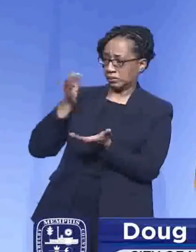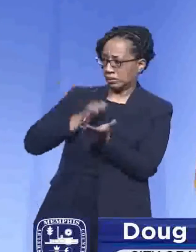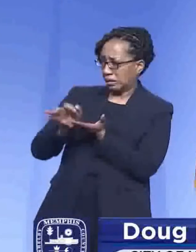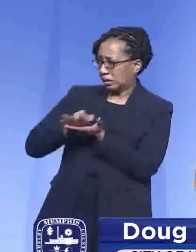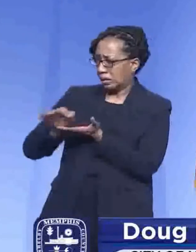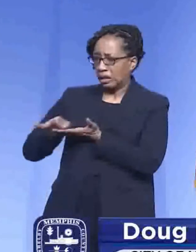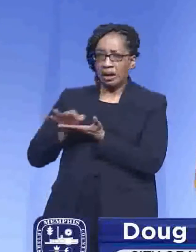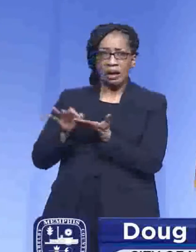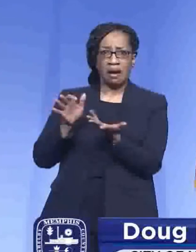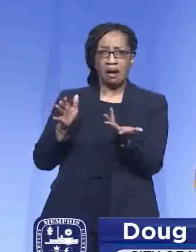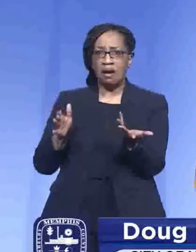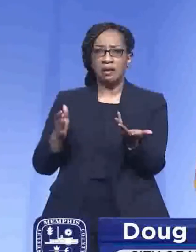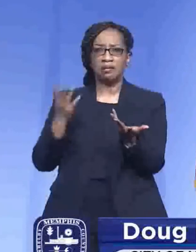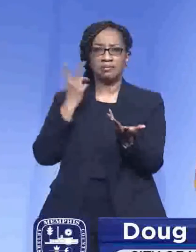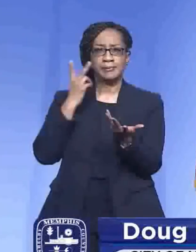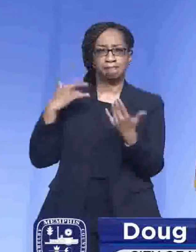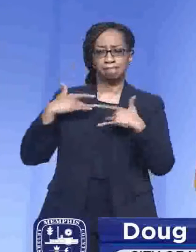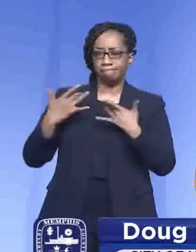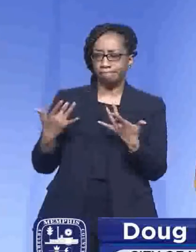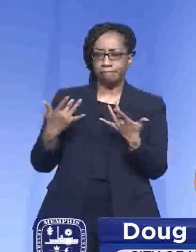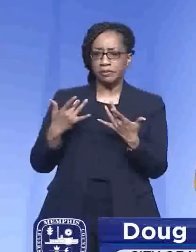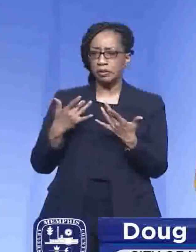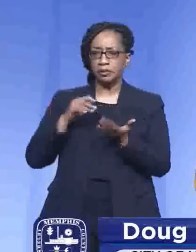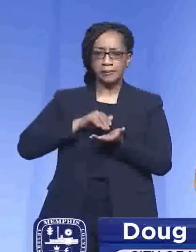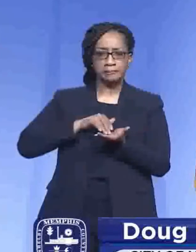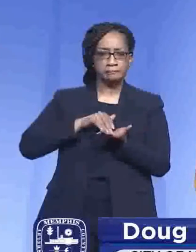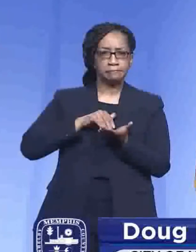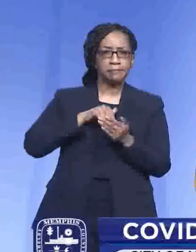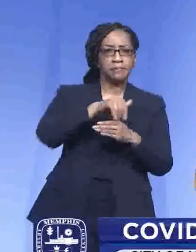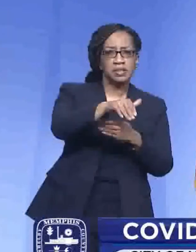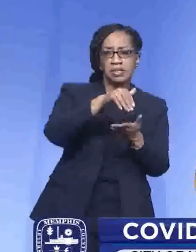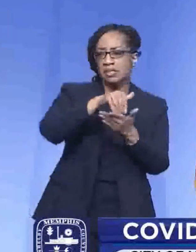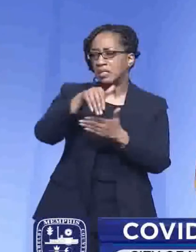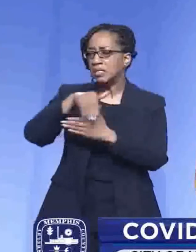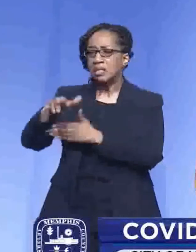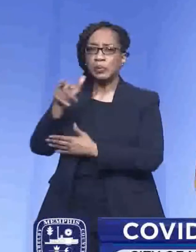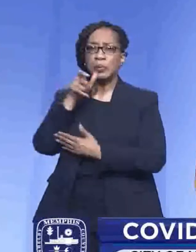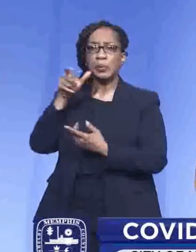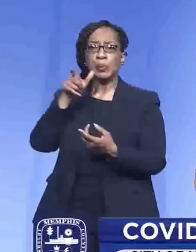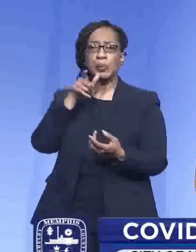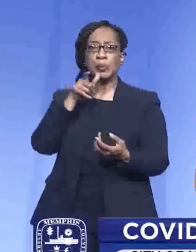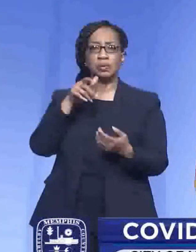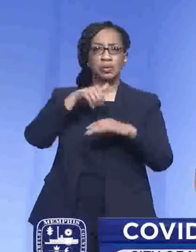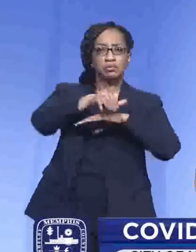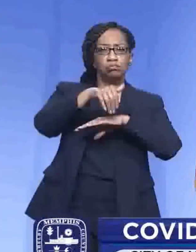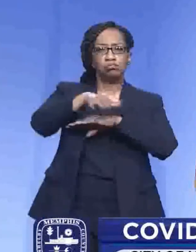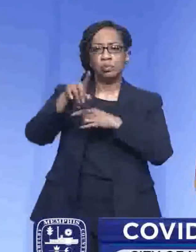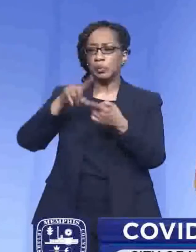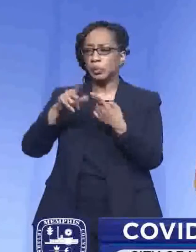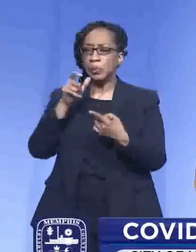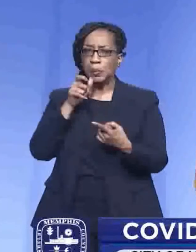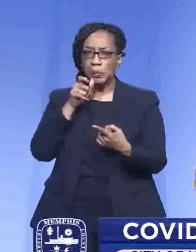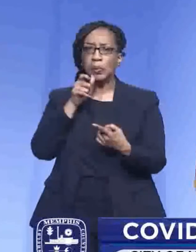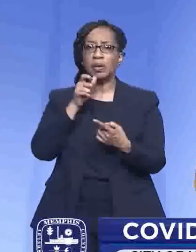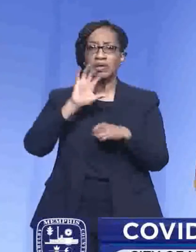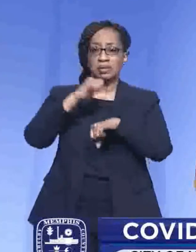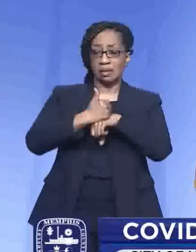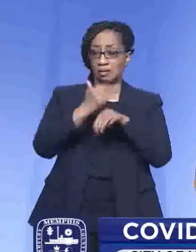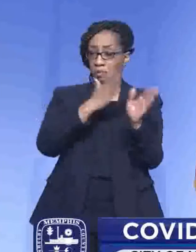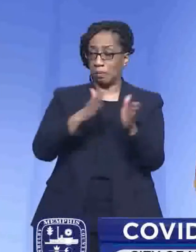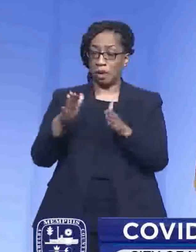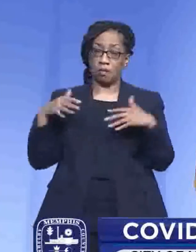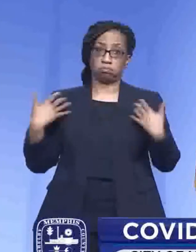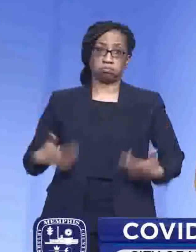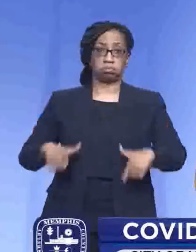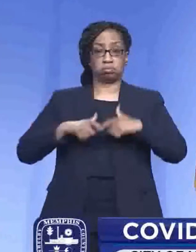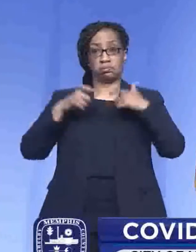of those doses as they go out to the sites, and putting a distribution plan in place is a gargantuan task, and one